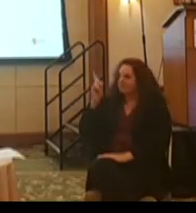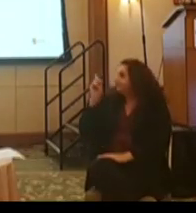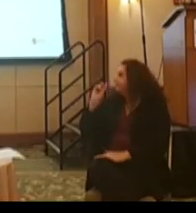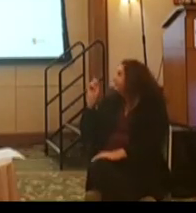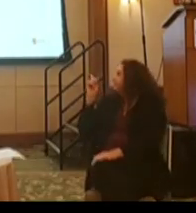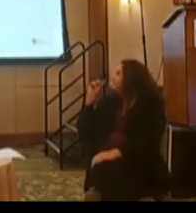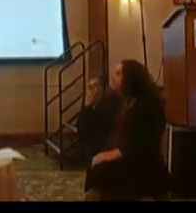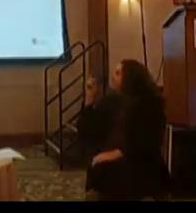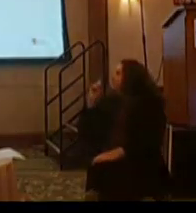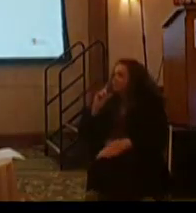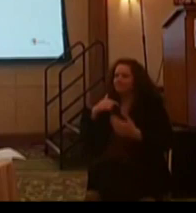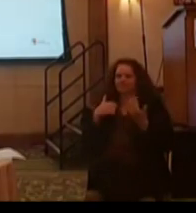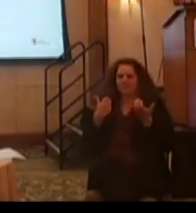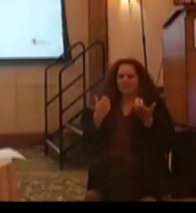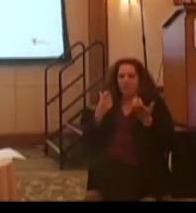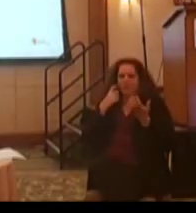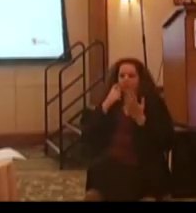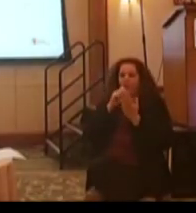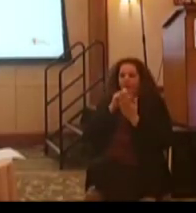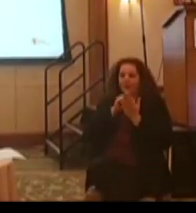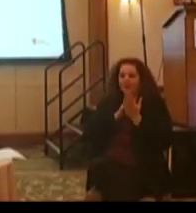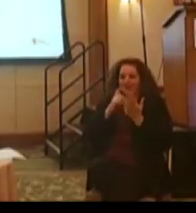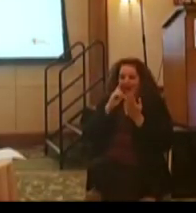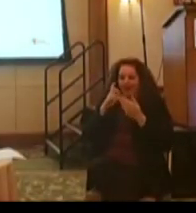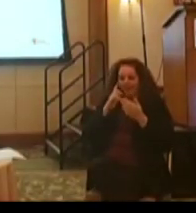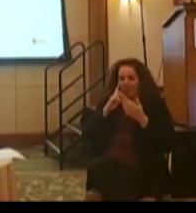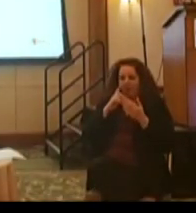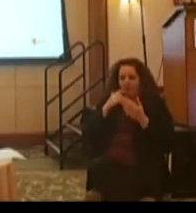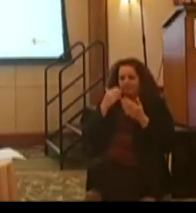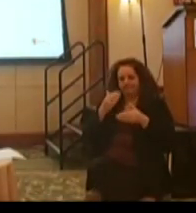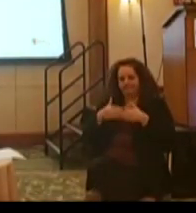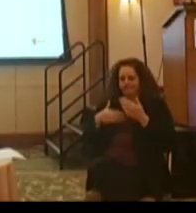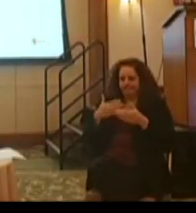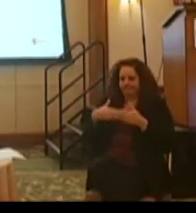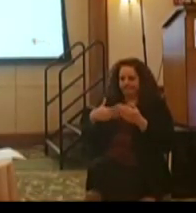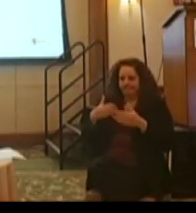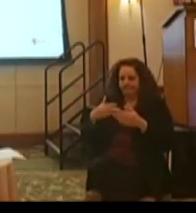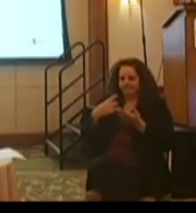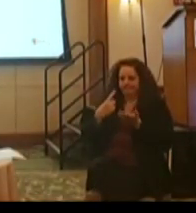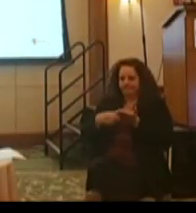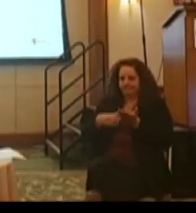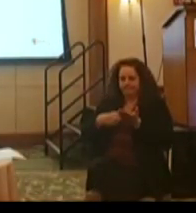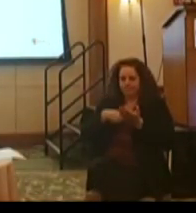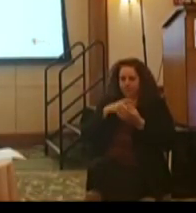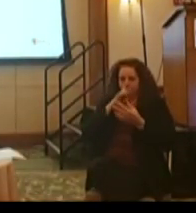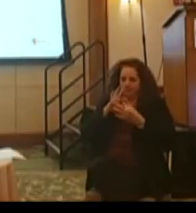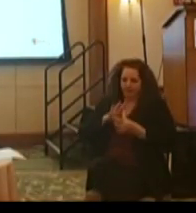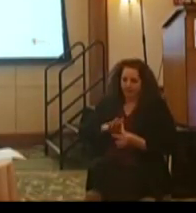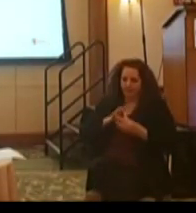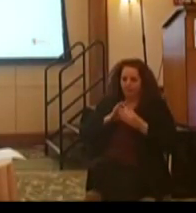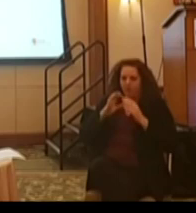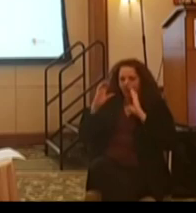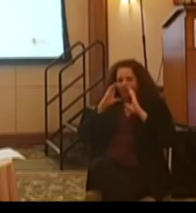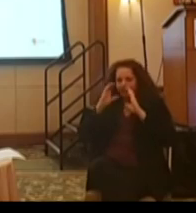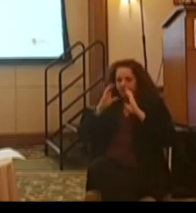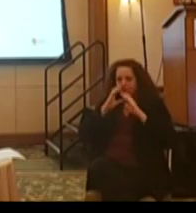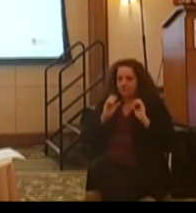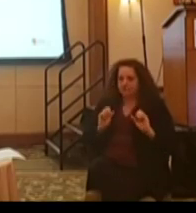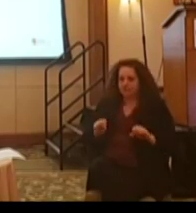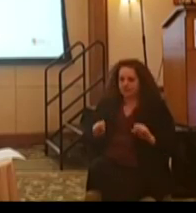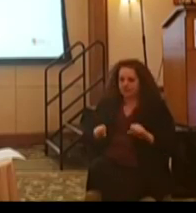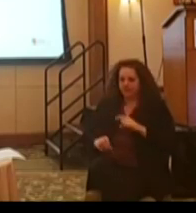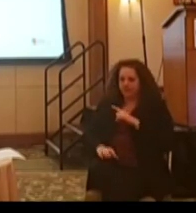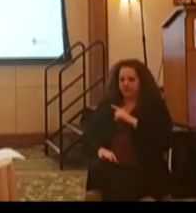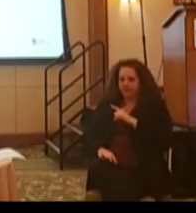that I kind of thought I would walk us through, is to really ground in this idea of conversations. So conversations as possibility, and